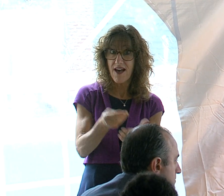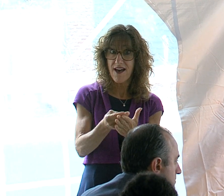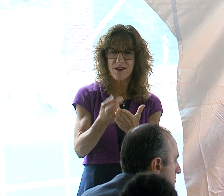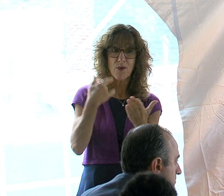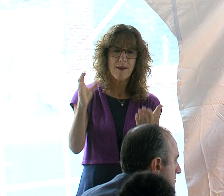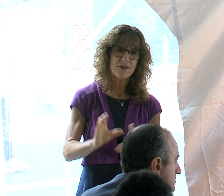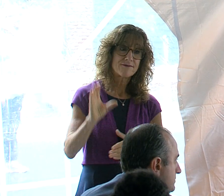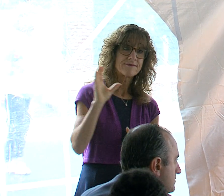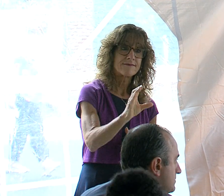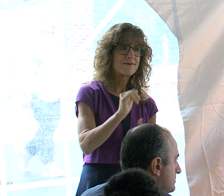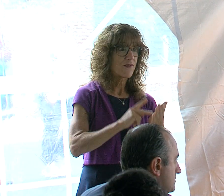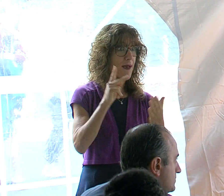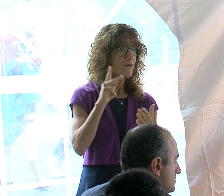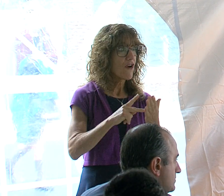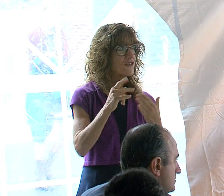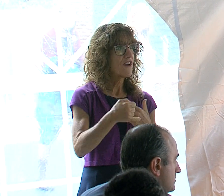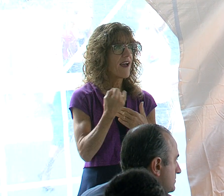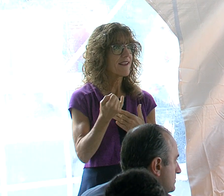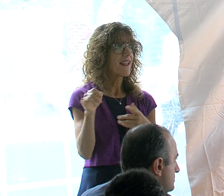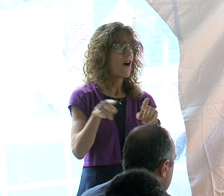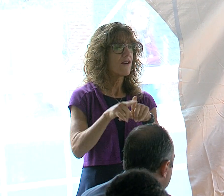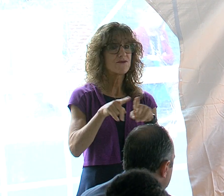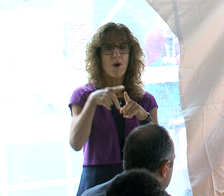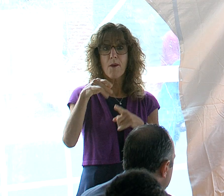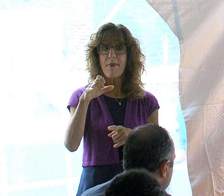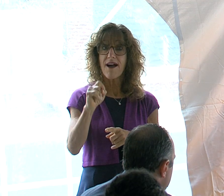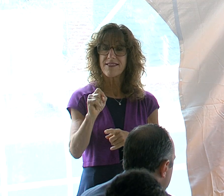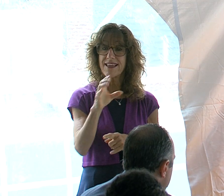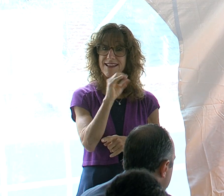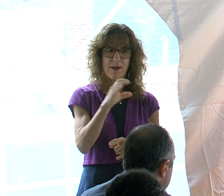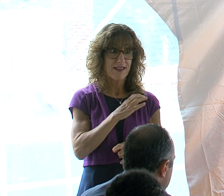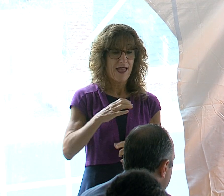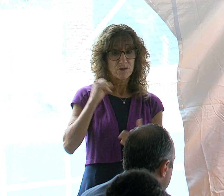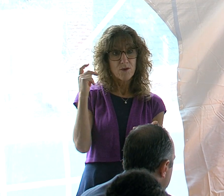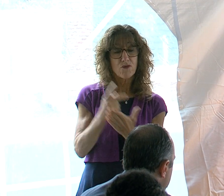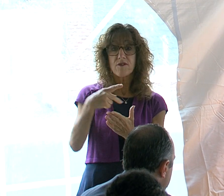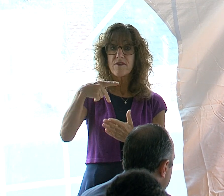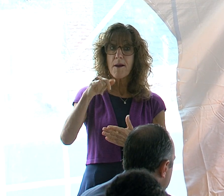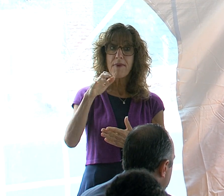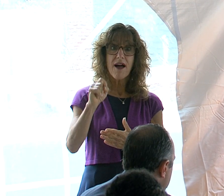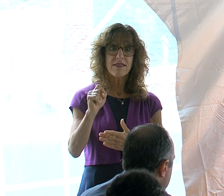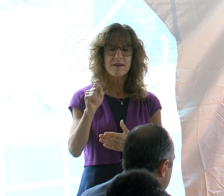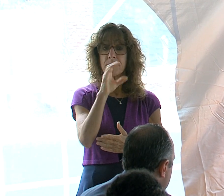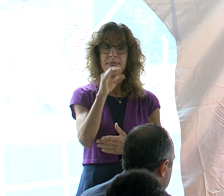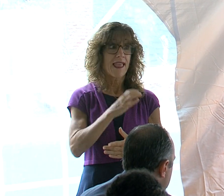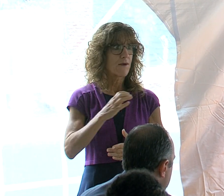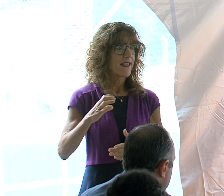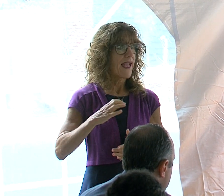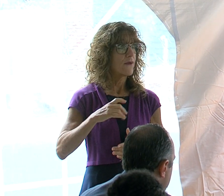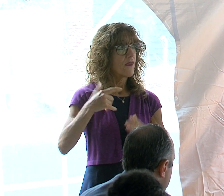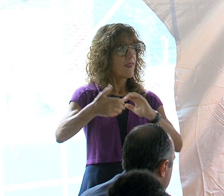this project, as well as a pilot, County Council approved pilot. Our County Council was they were